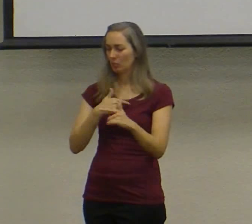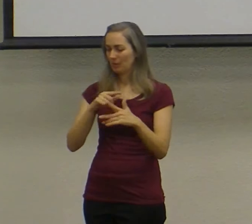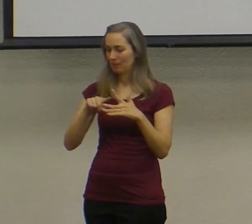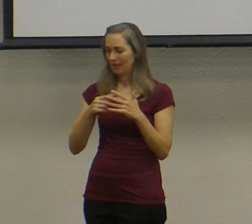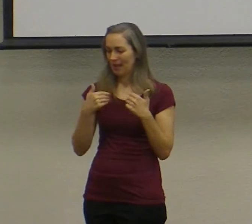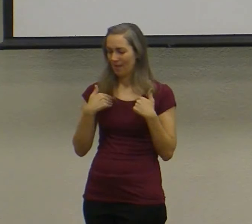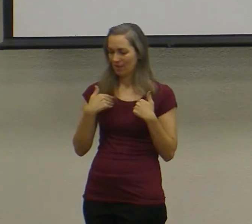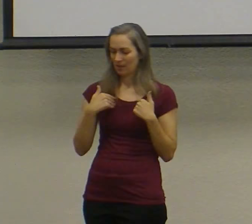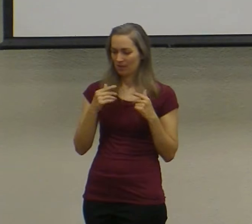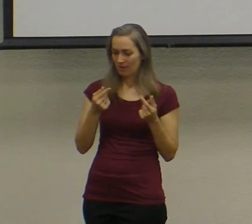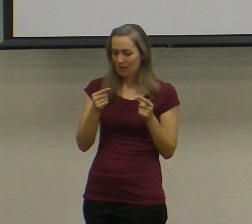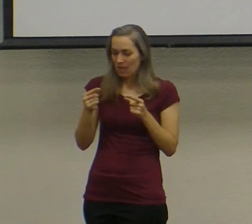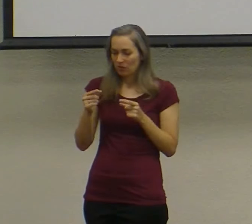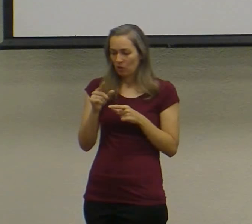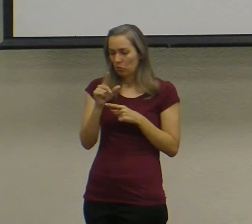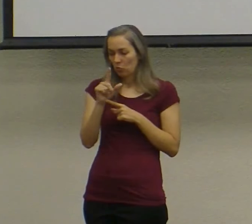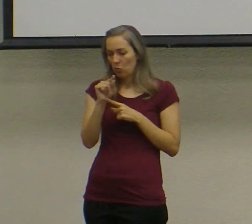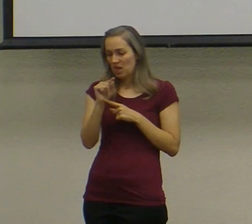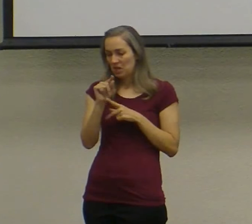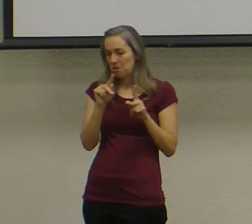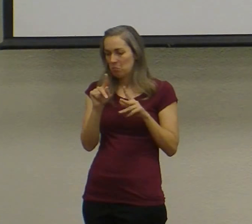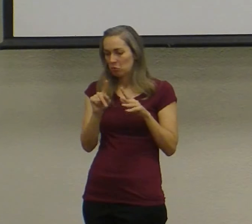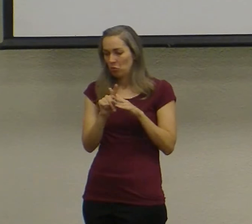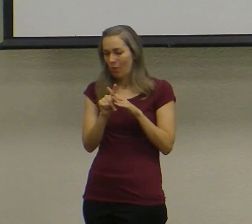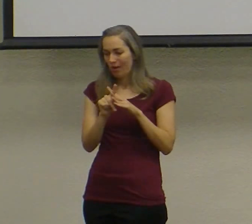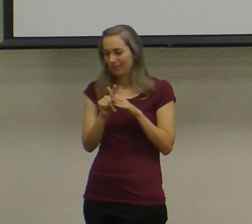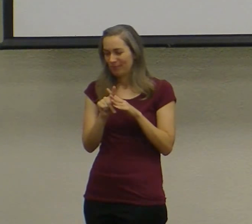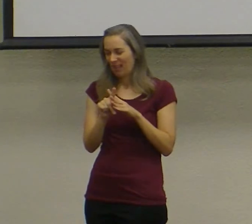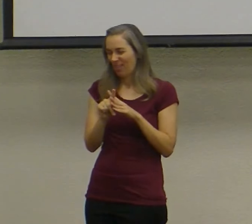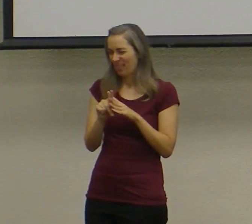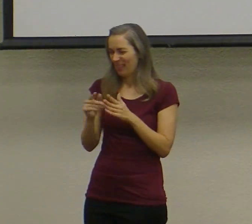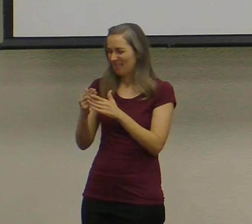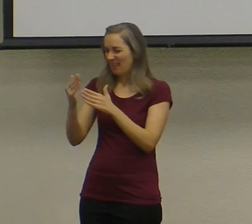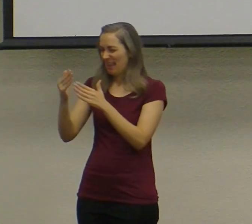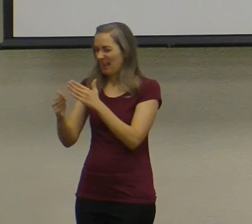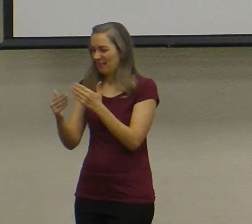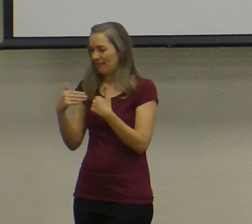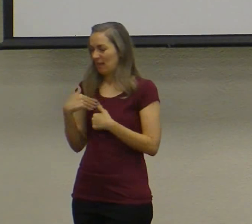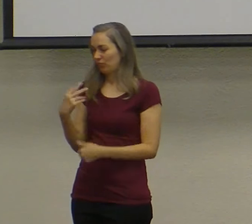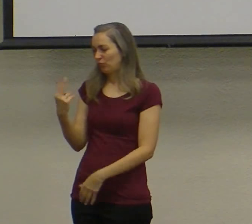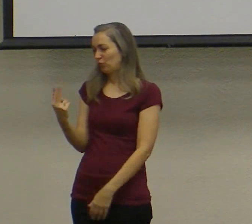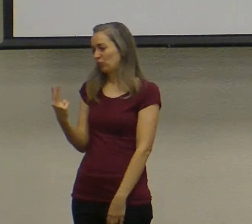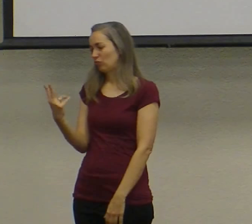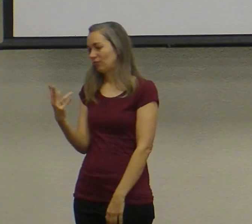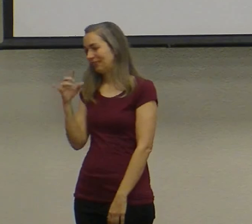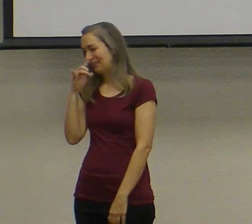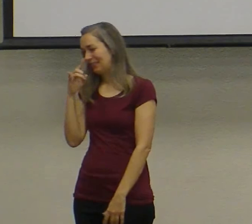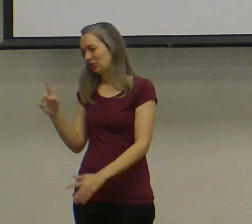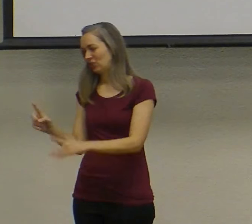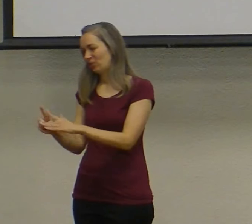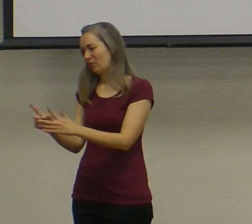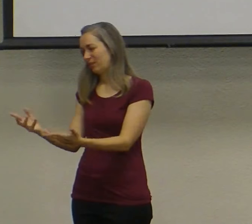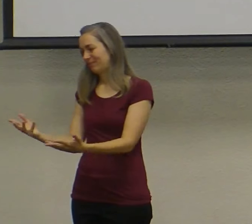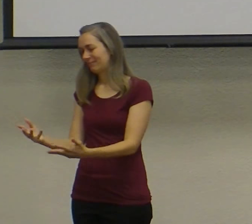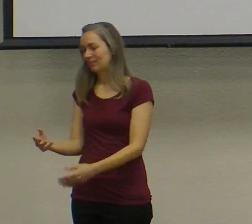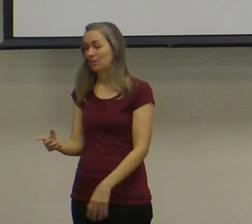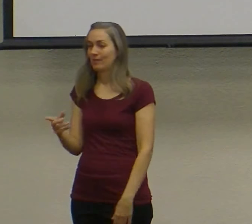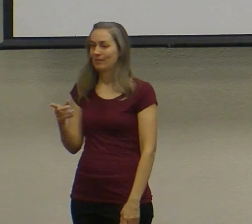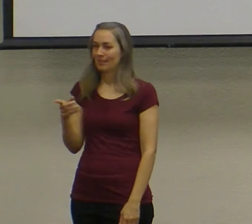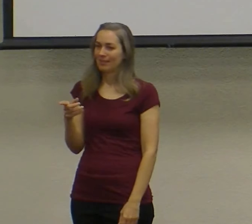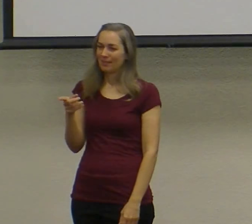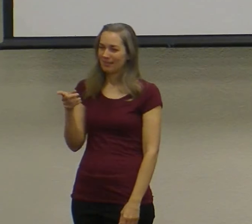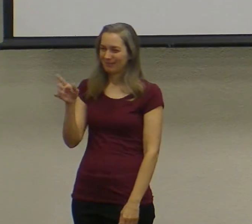20 people, and then towards the end, we could at best get 2, 3. And that's just the way it goes. They need a youth man